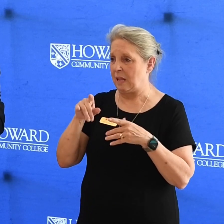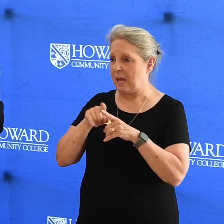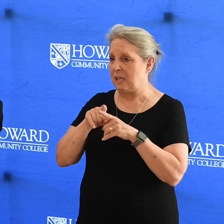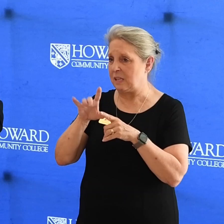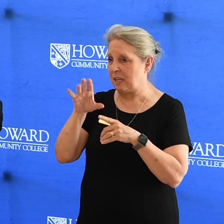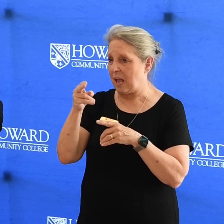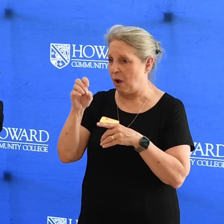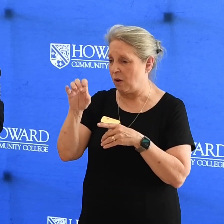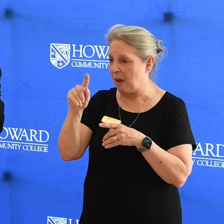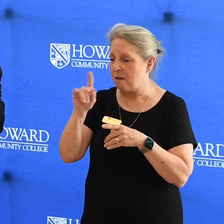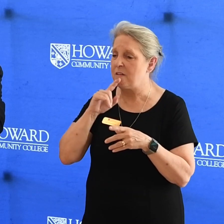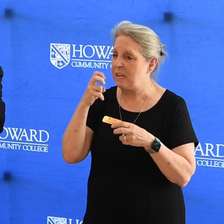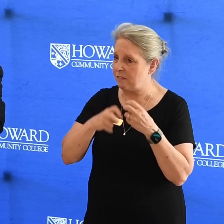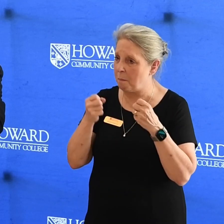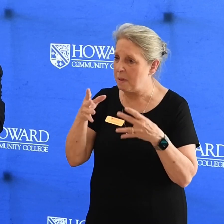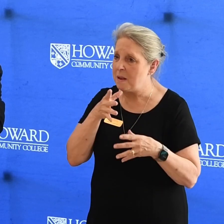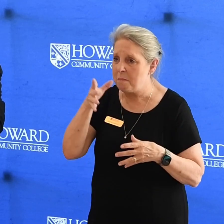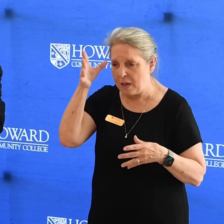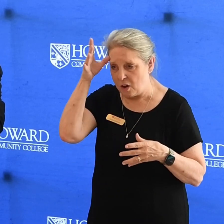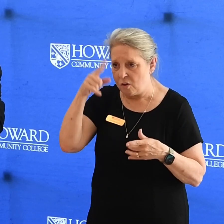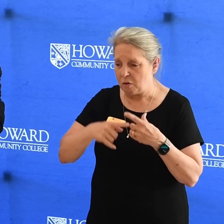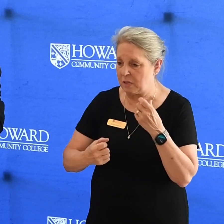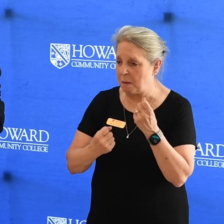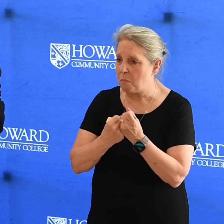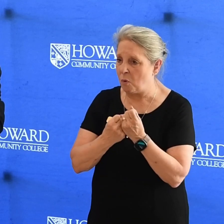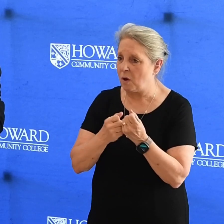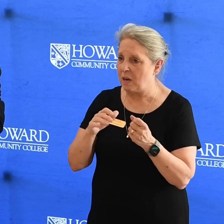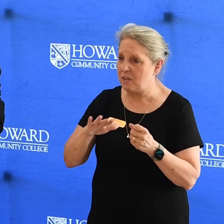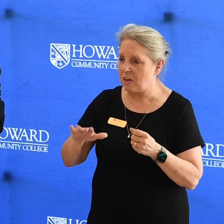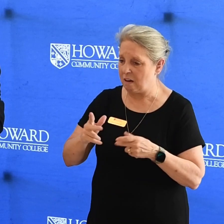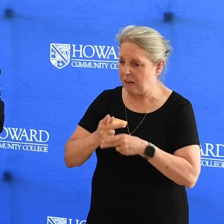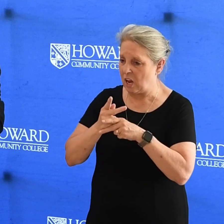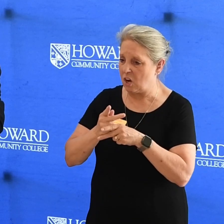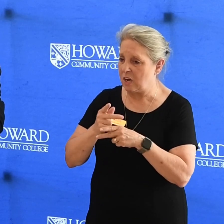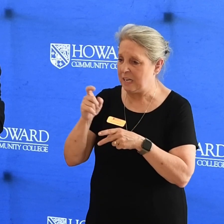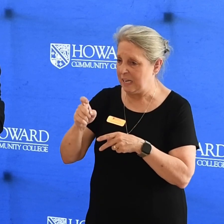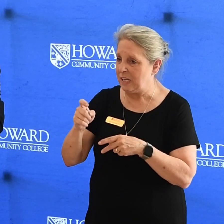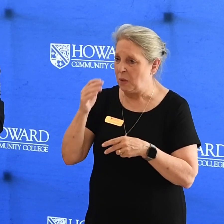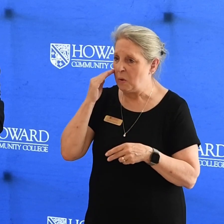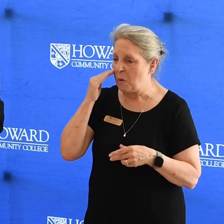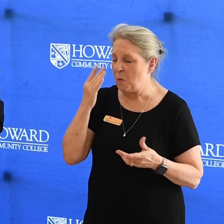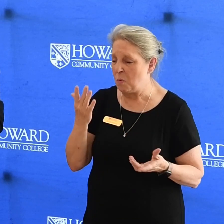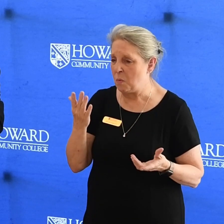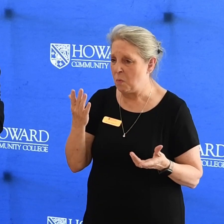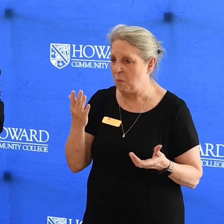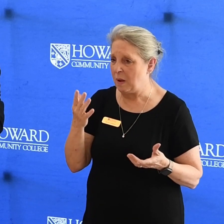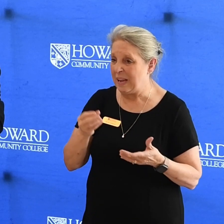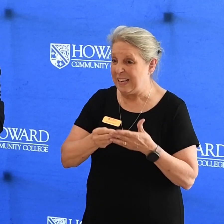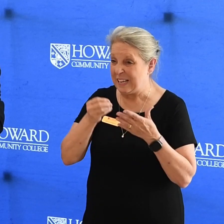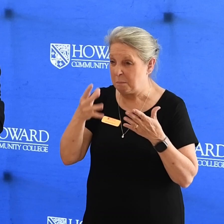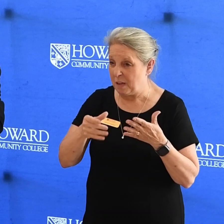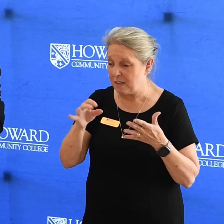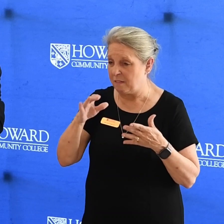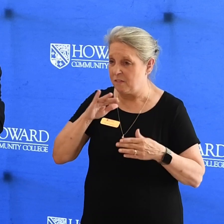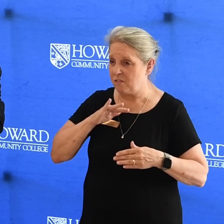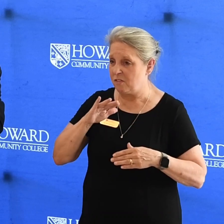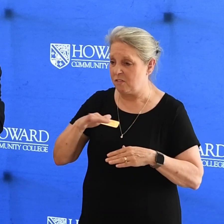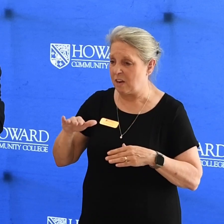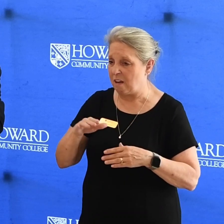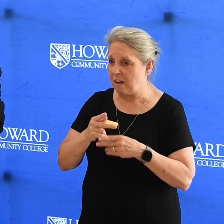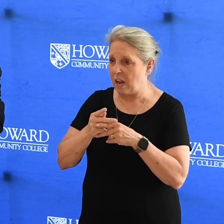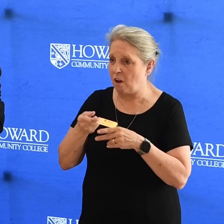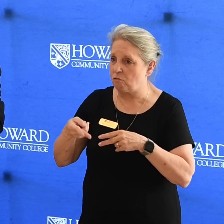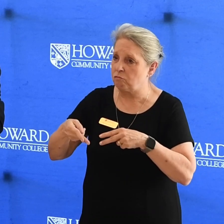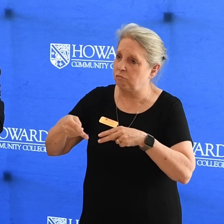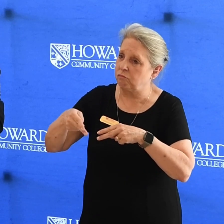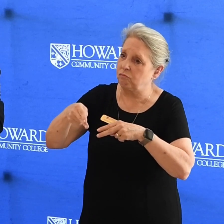and it's really difficult for many parents to be able to support childcare needs when they know that the expenses of childcare are just rising and rising